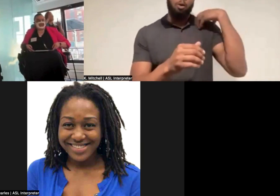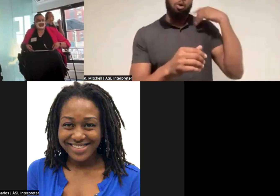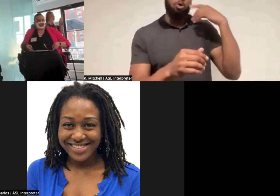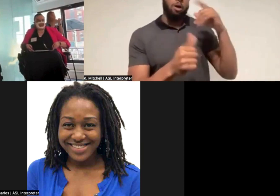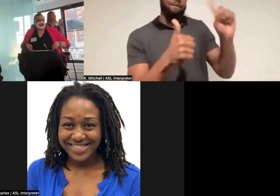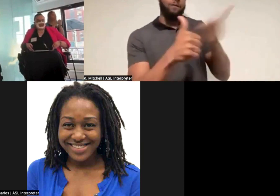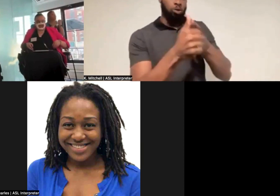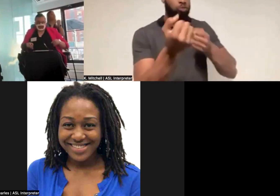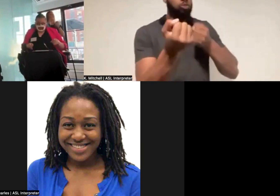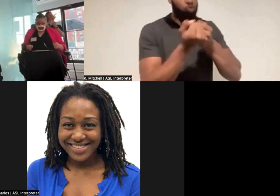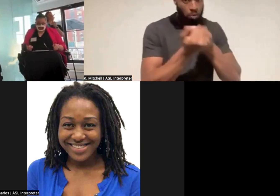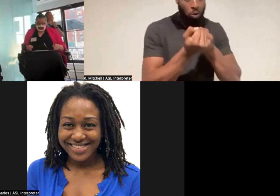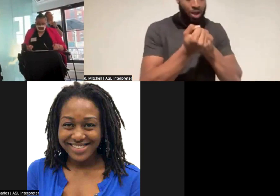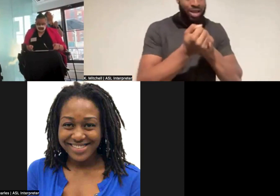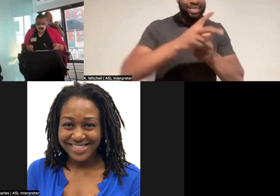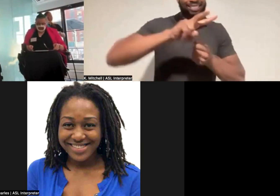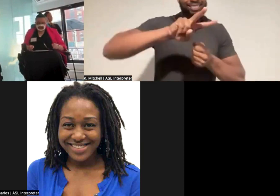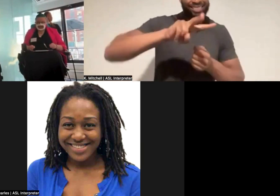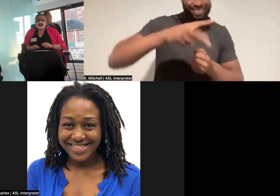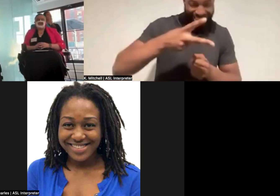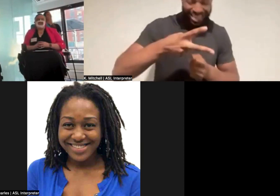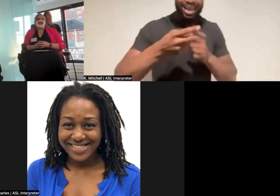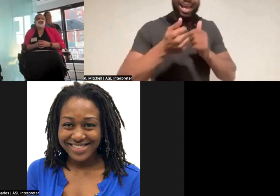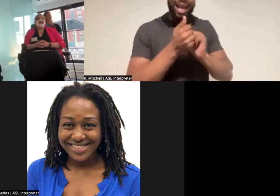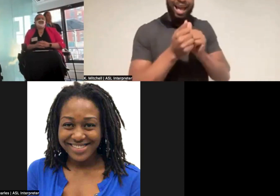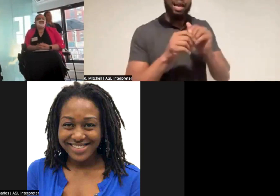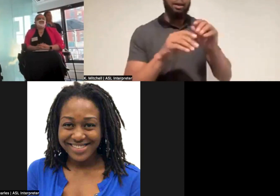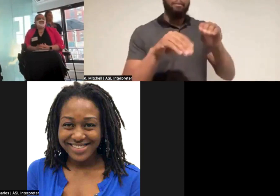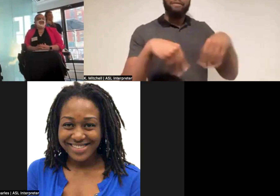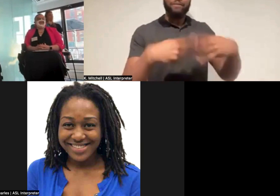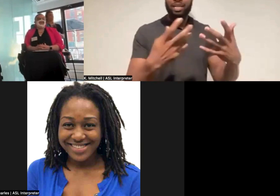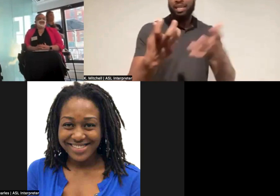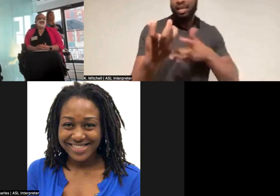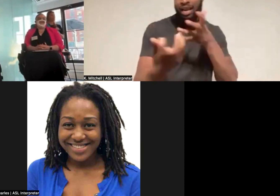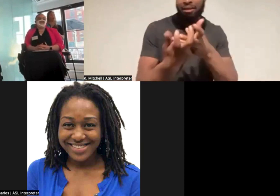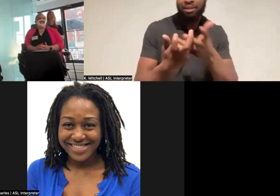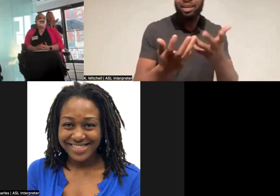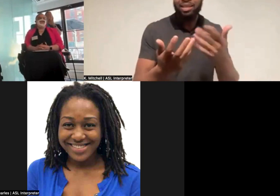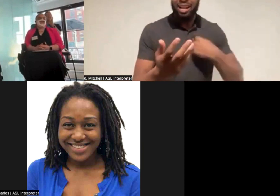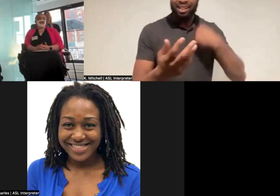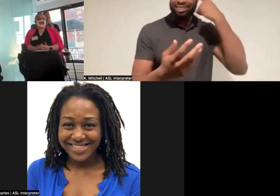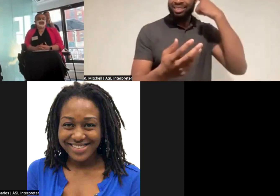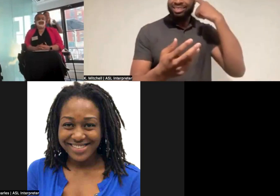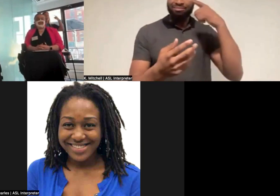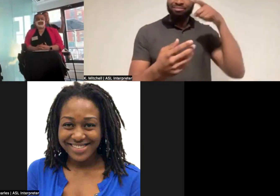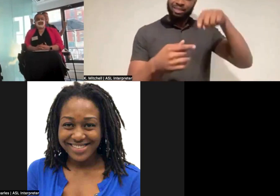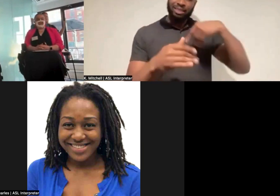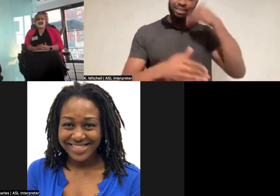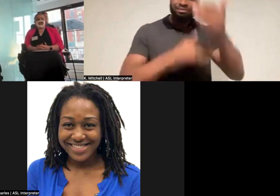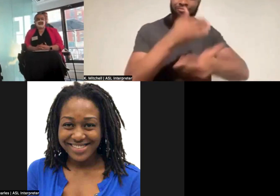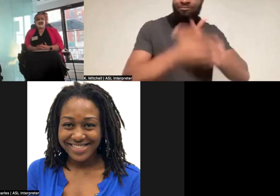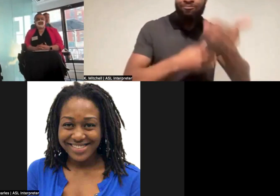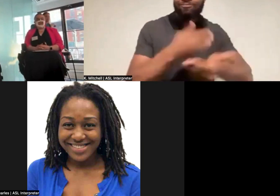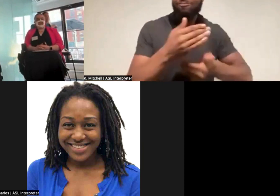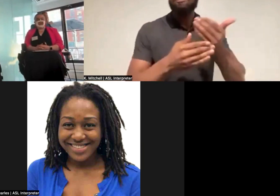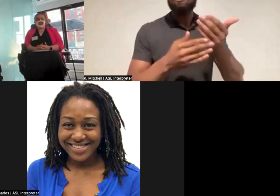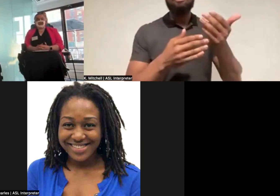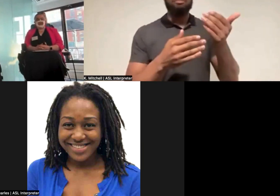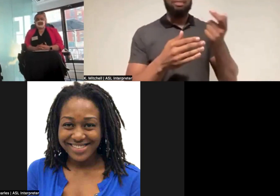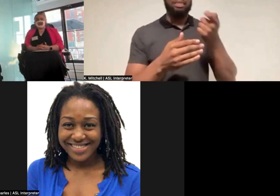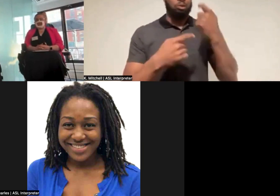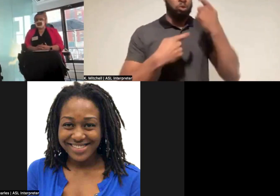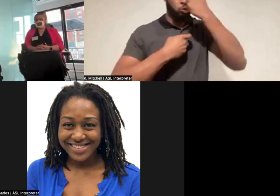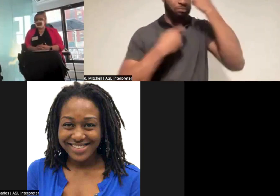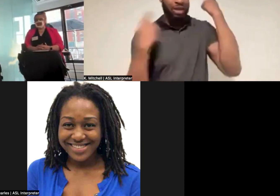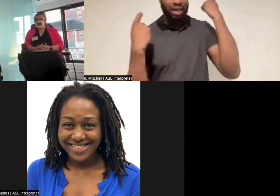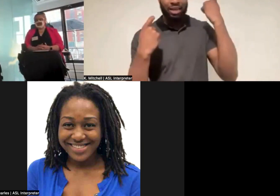able to perform my job to be best for the company, right? But having those two didactic experiences, how did you navigate the trauma? How